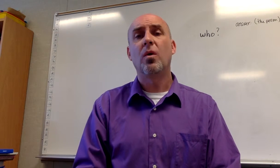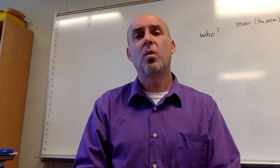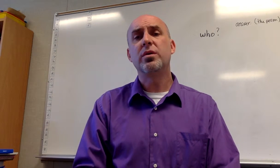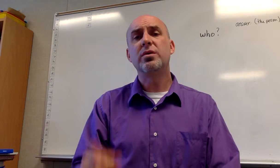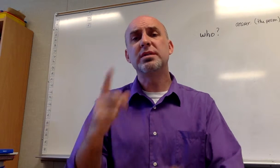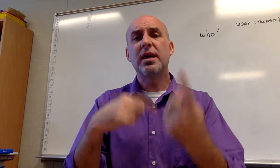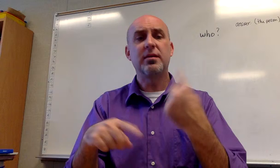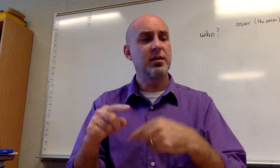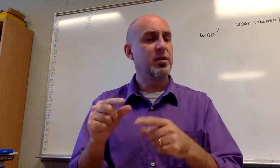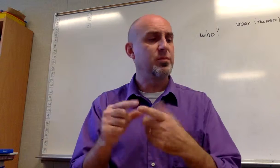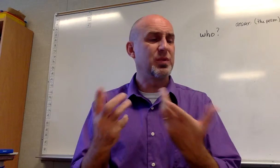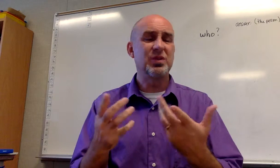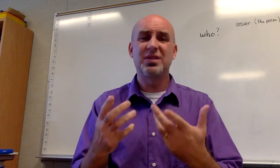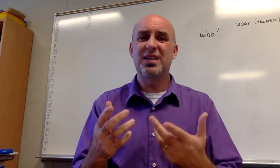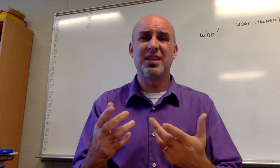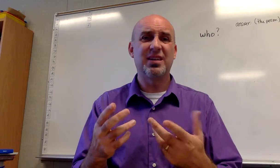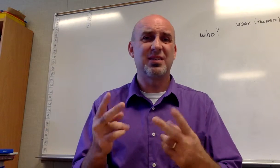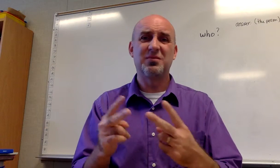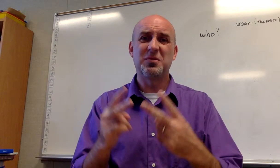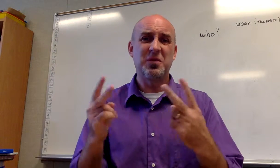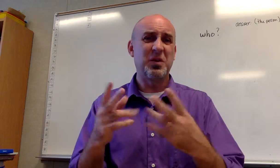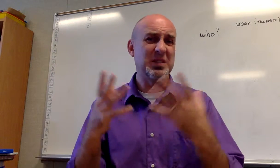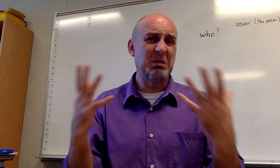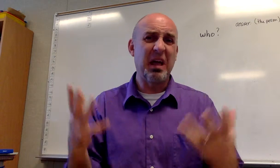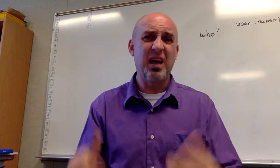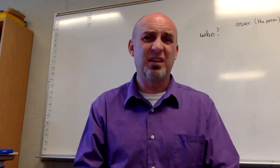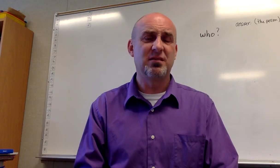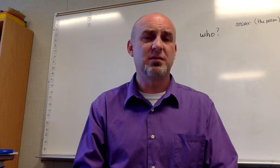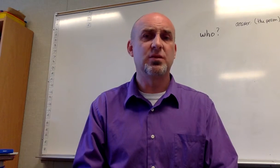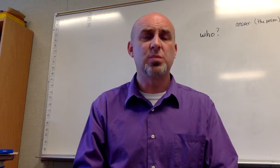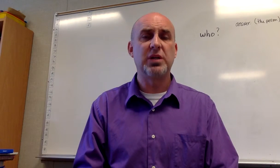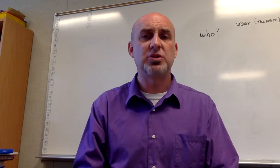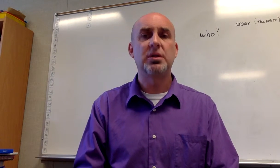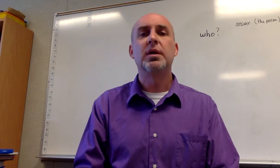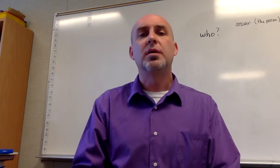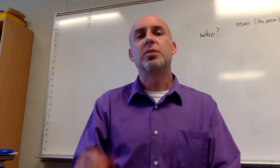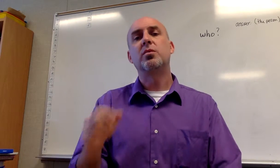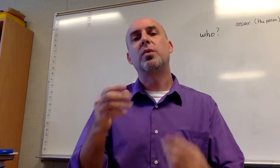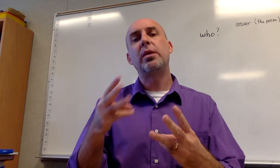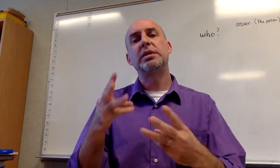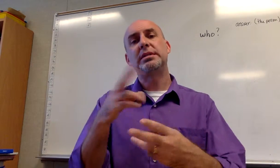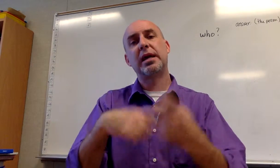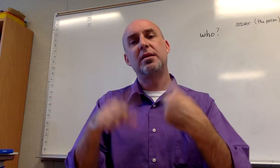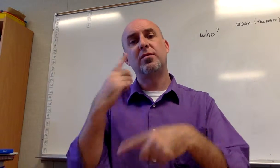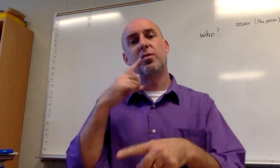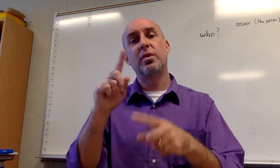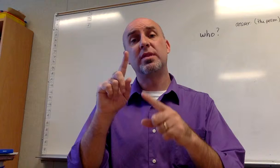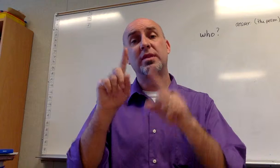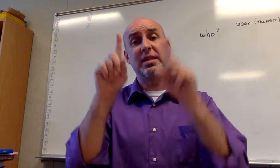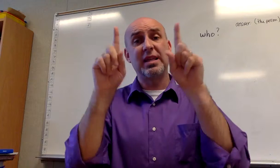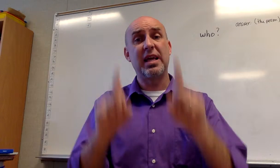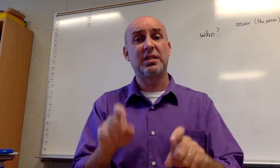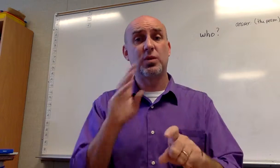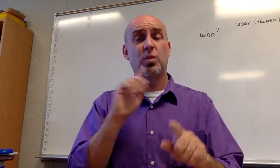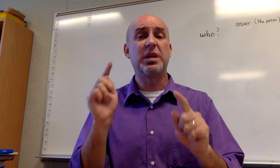Or you can sign, you can just say like very, it's a lot, it's too much. But the way we sign it for the test would be